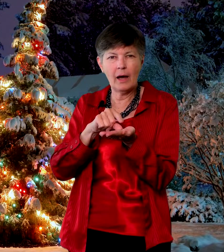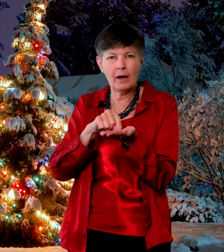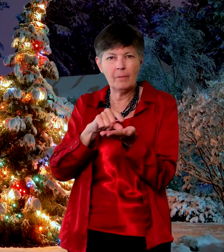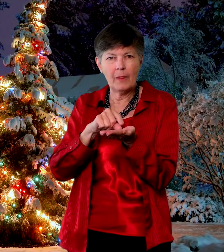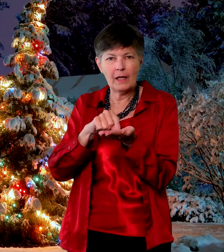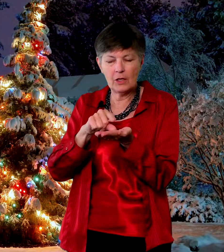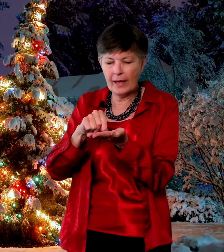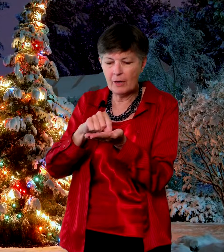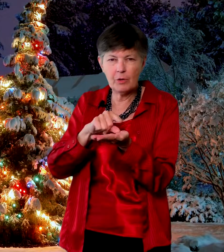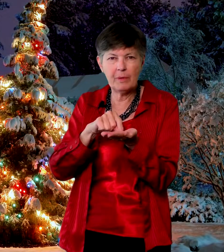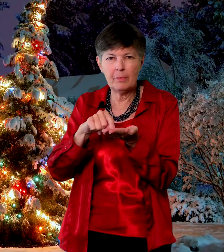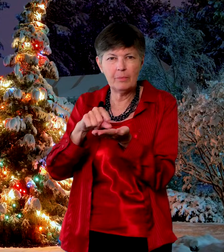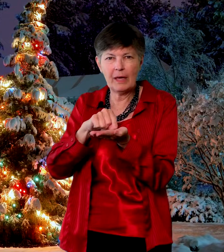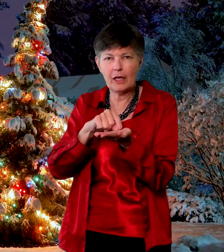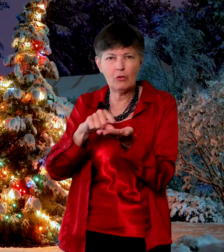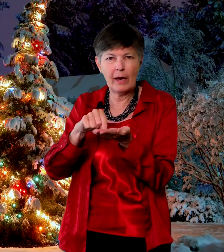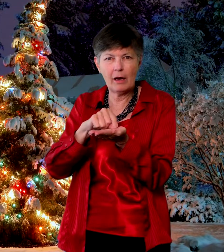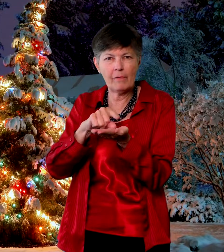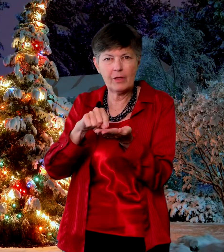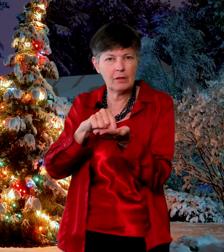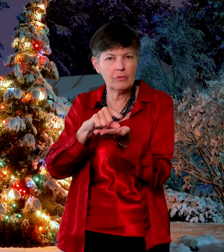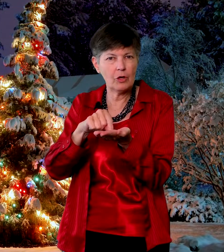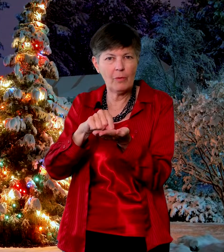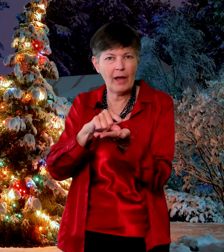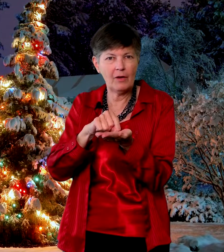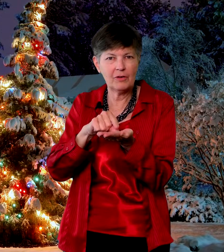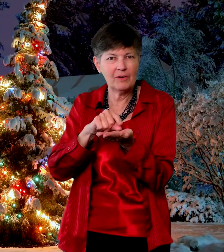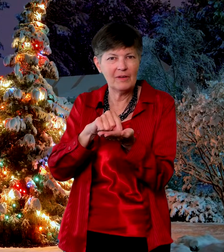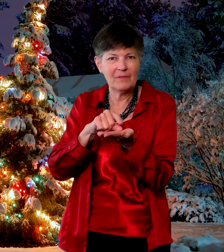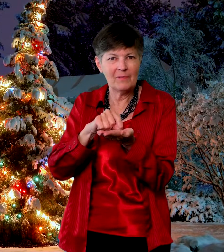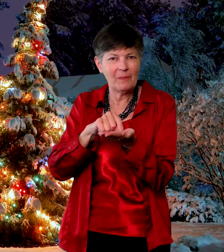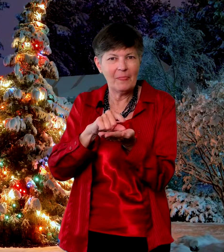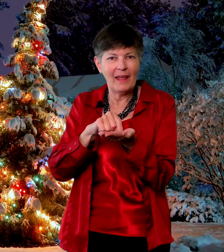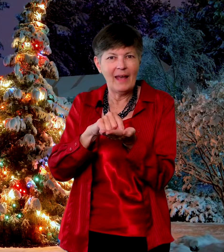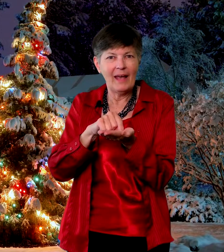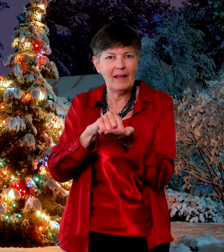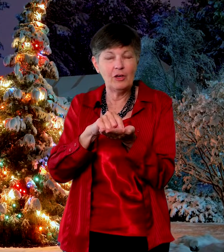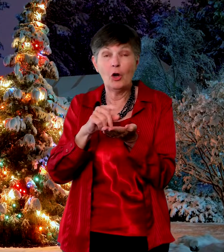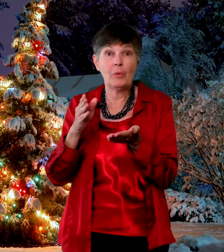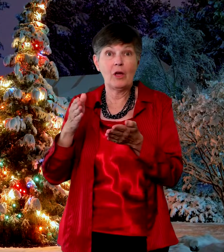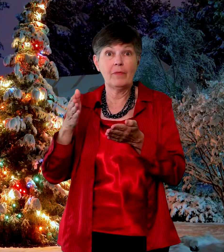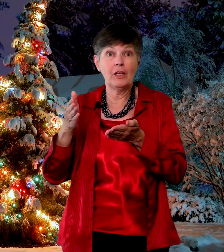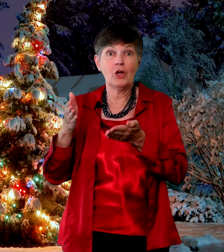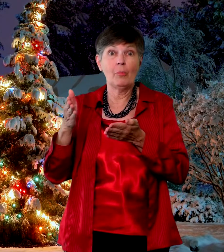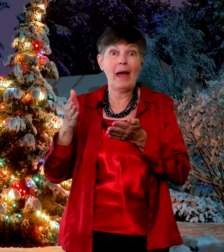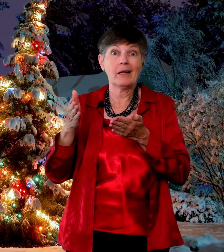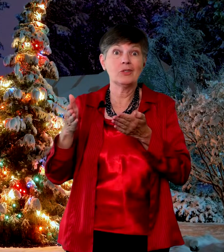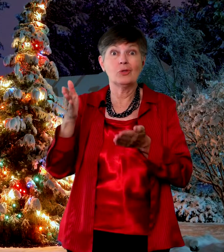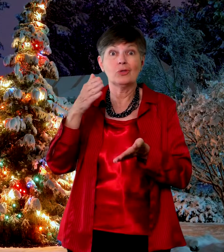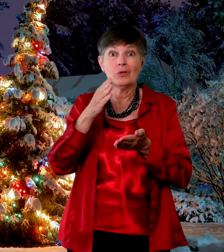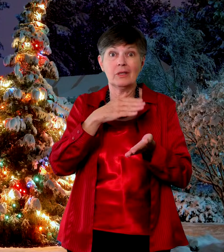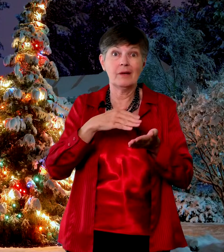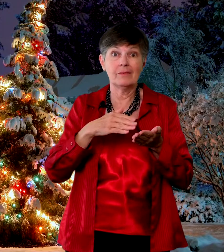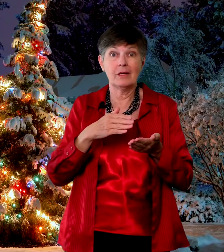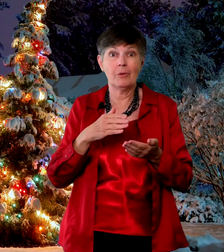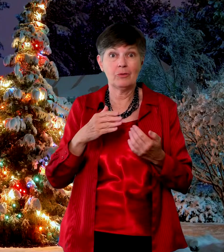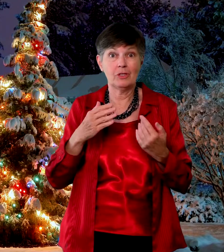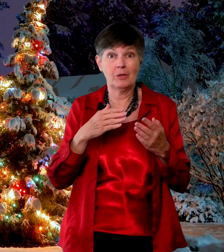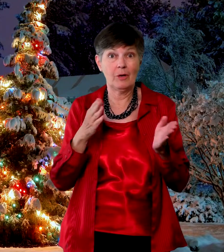a little hen would be picking grain off the ground. You know, then you go back 2 turtle doves and a partridge in a pear